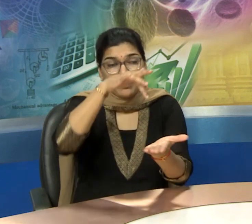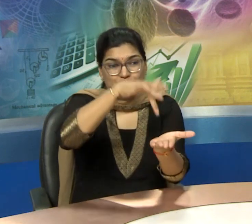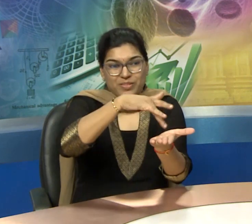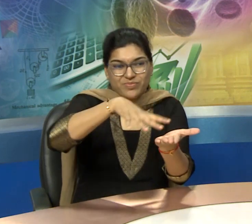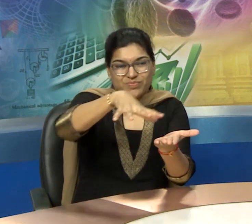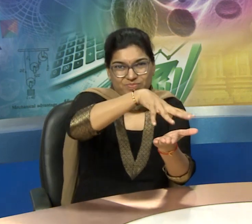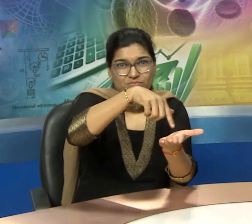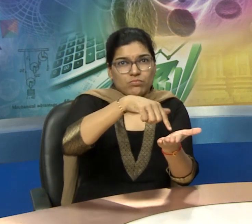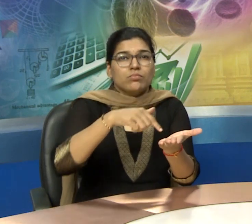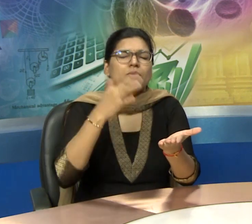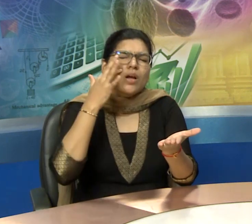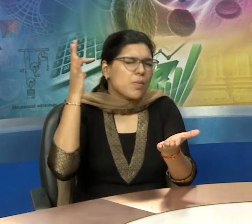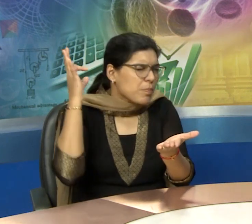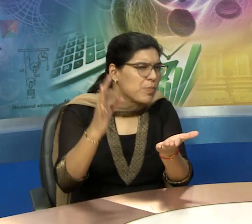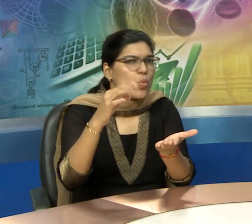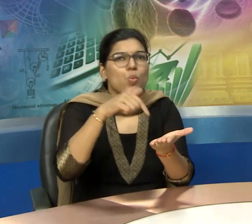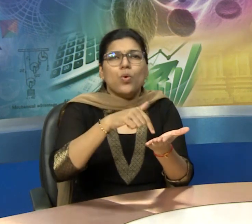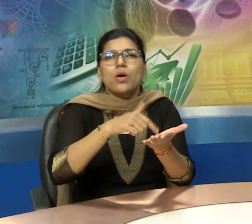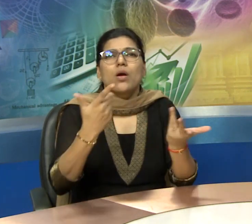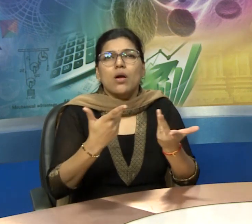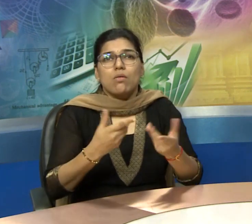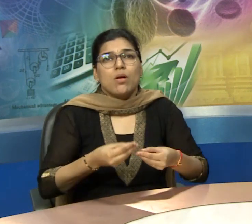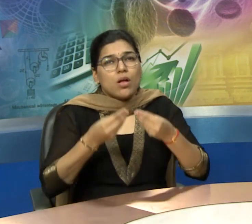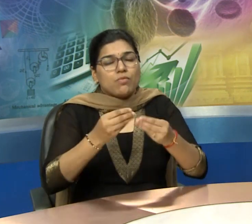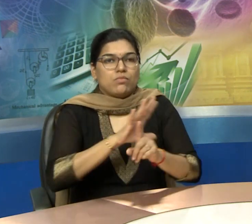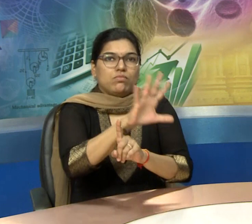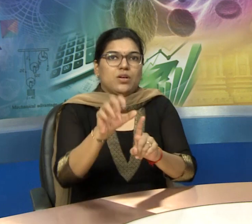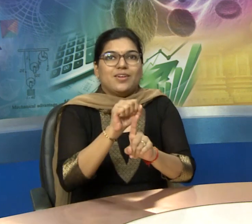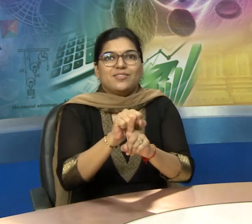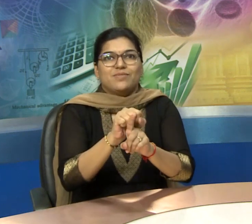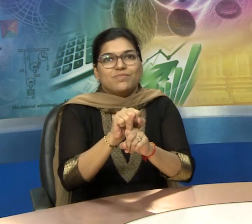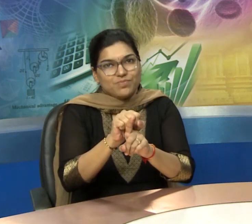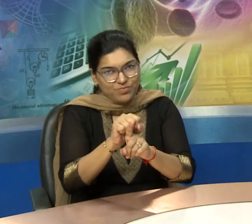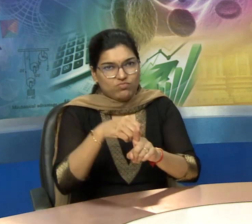understood that the third main function is promotion of culture.